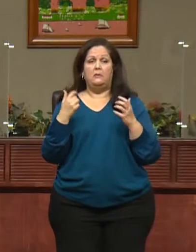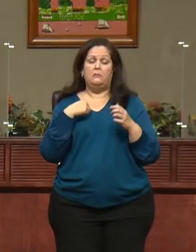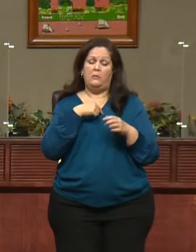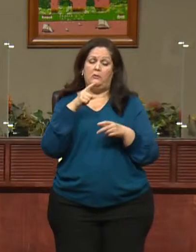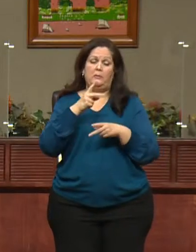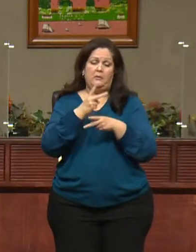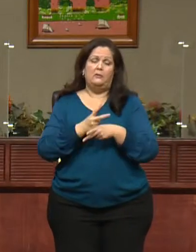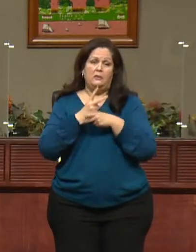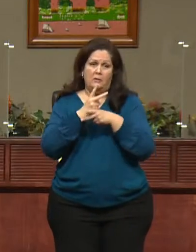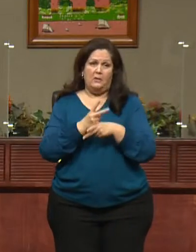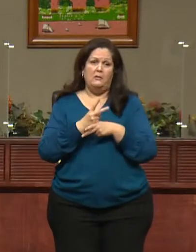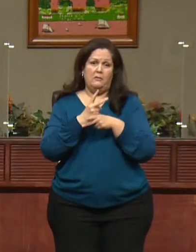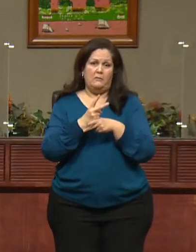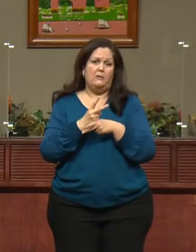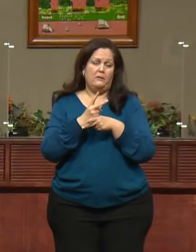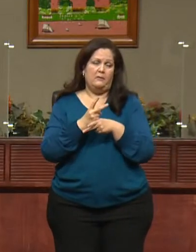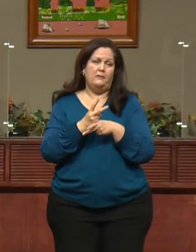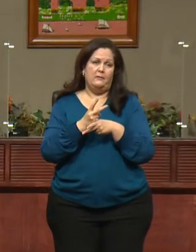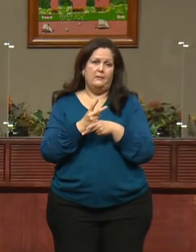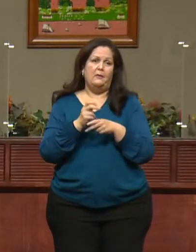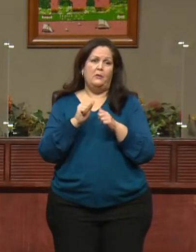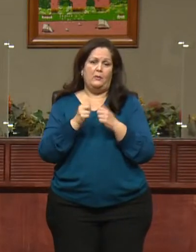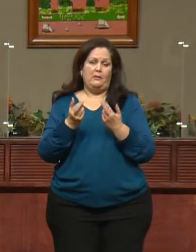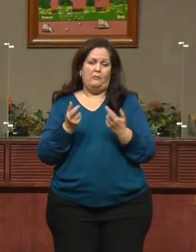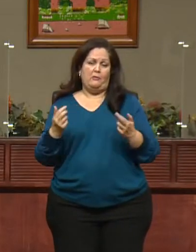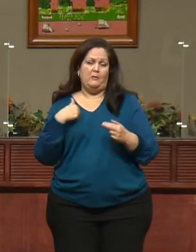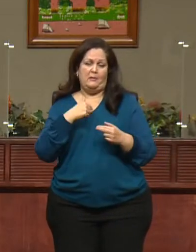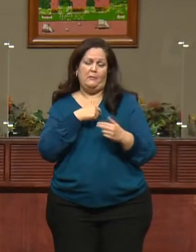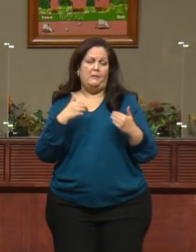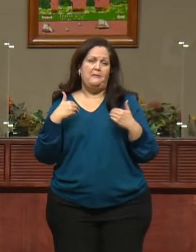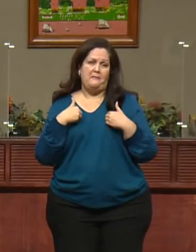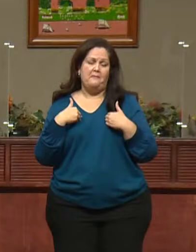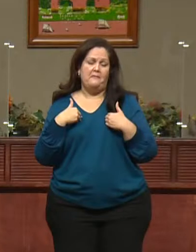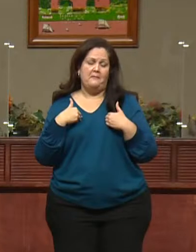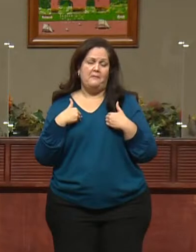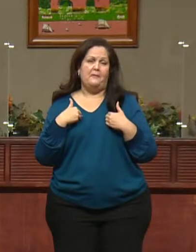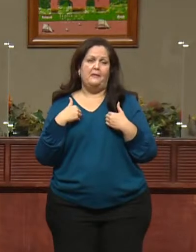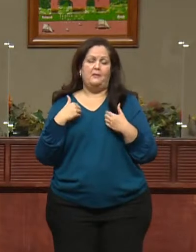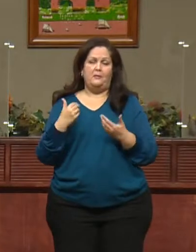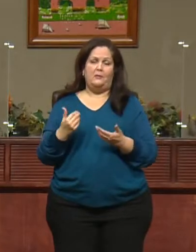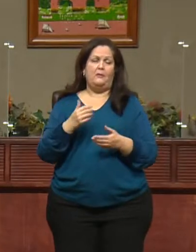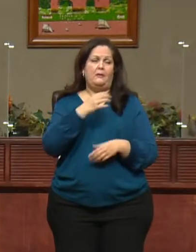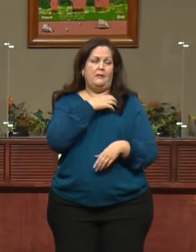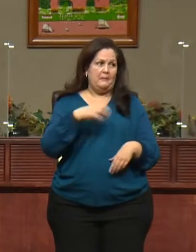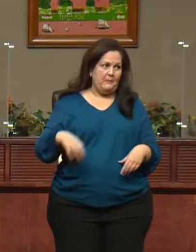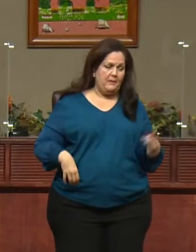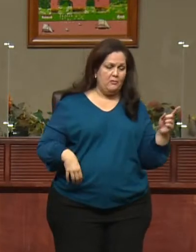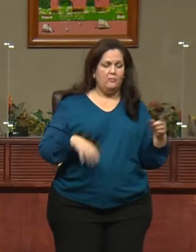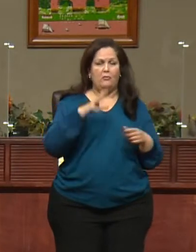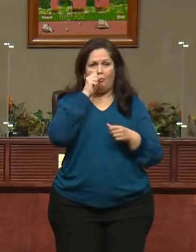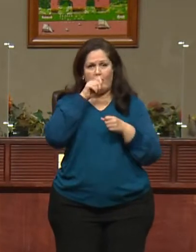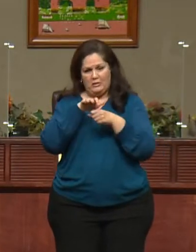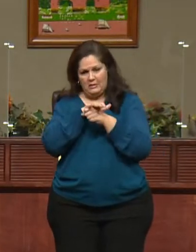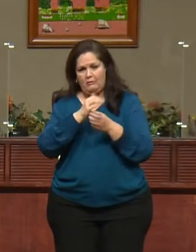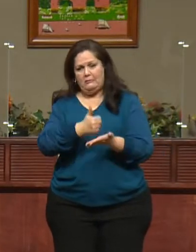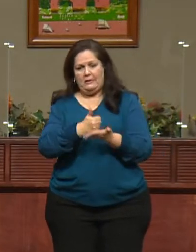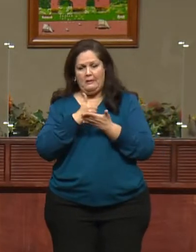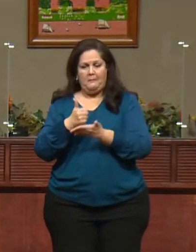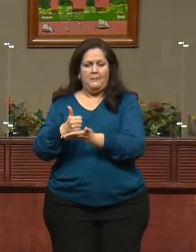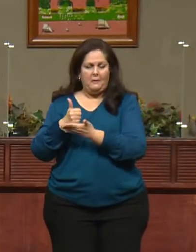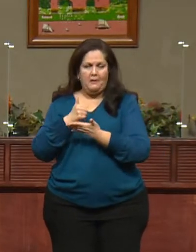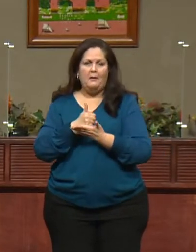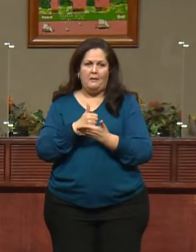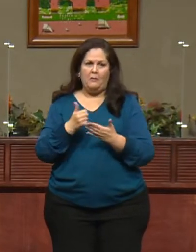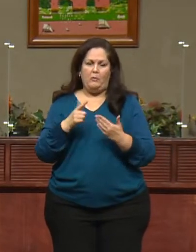careful with the funds and the resources that we are provided. So with the help of our mayor and the county, we added